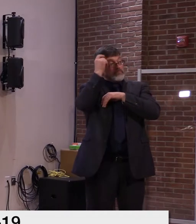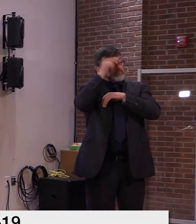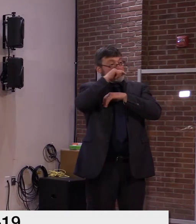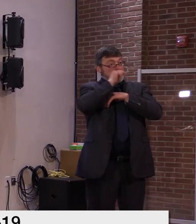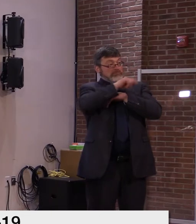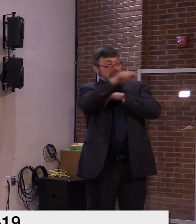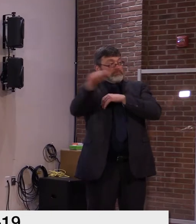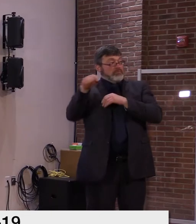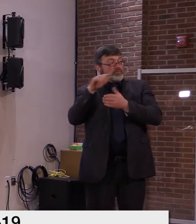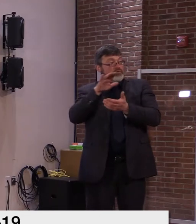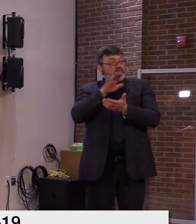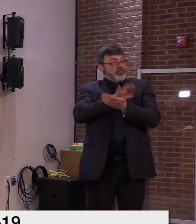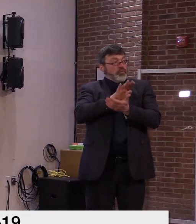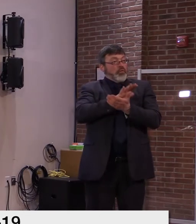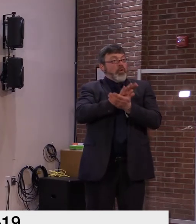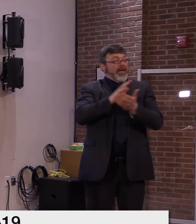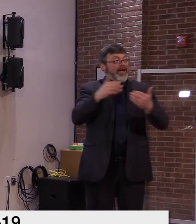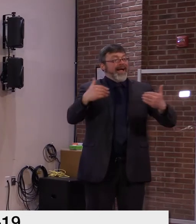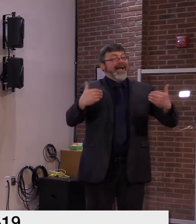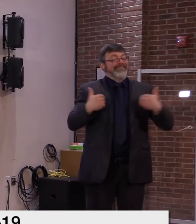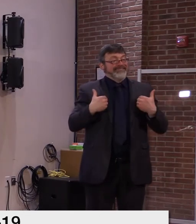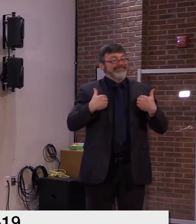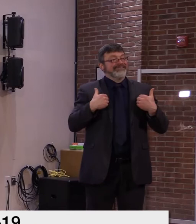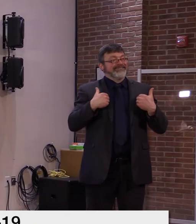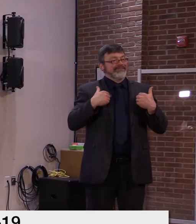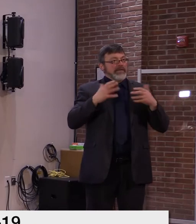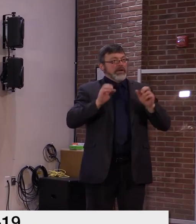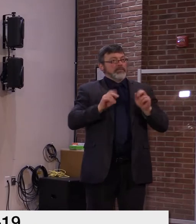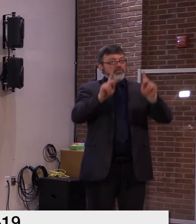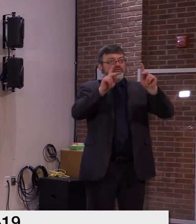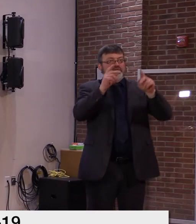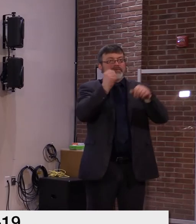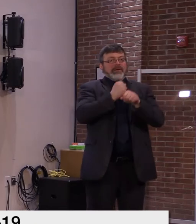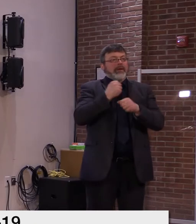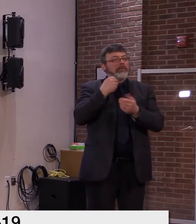non-academic priorities, such as student engagement and social-emotional supports.